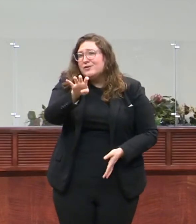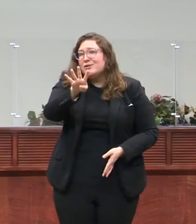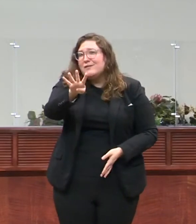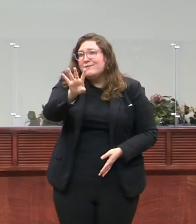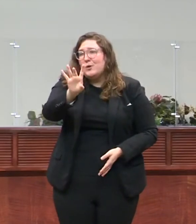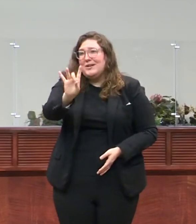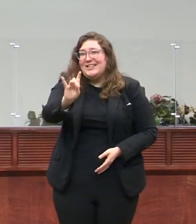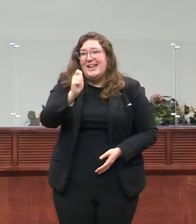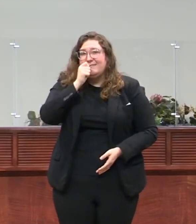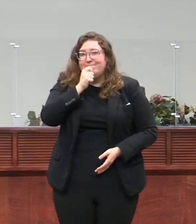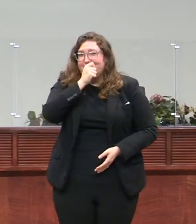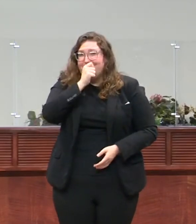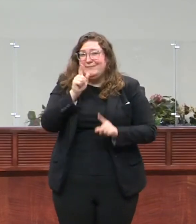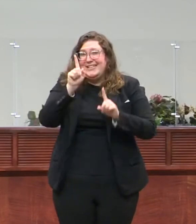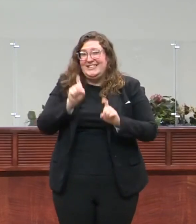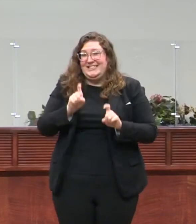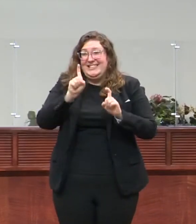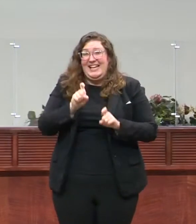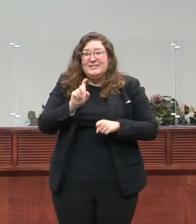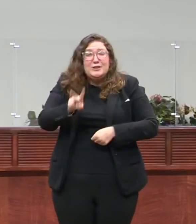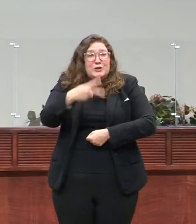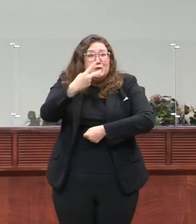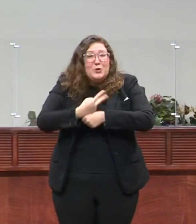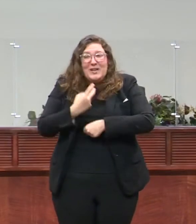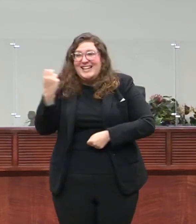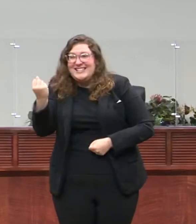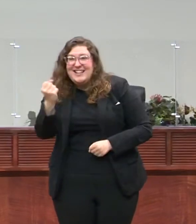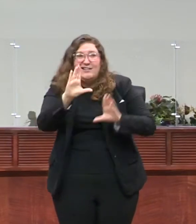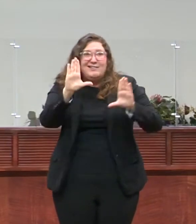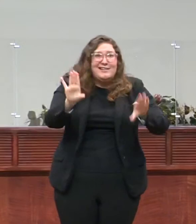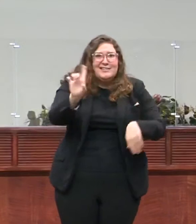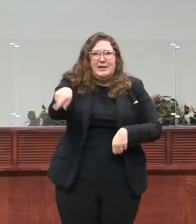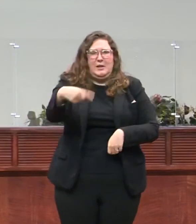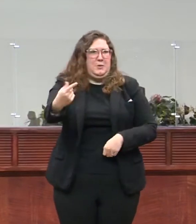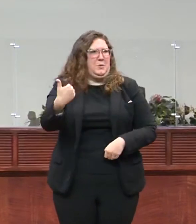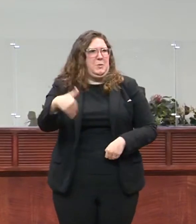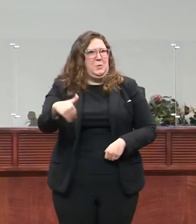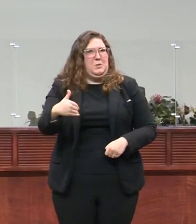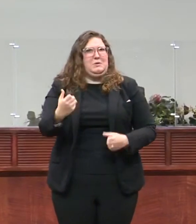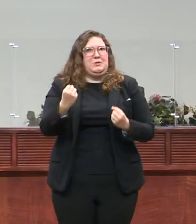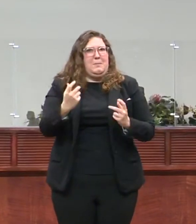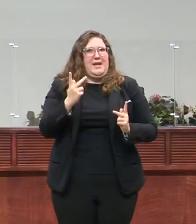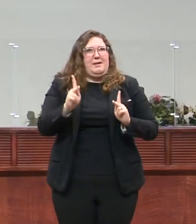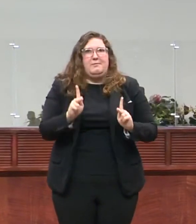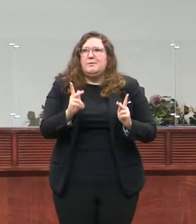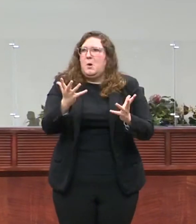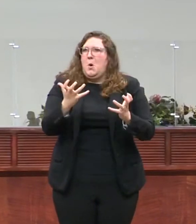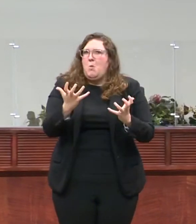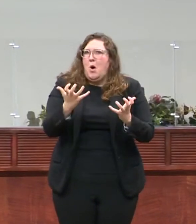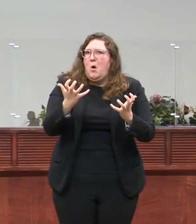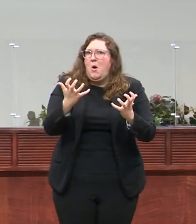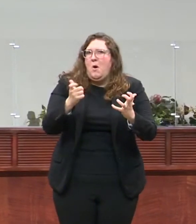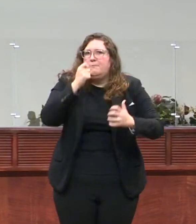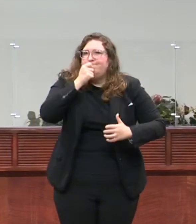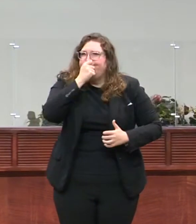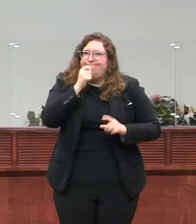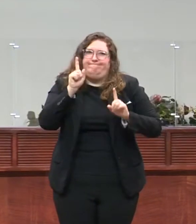7,448 tests just in those 2 days. So the demand is extraordinarily high for testing.